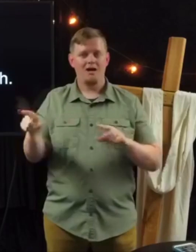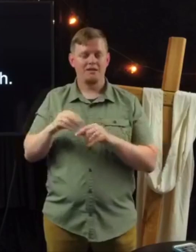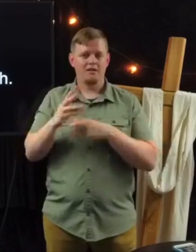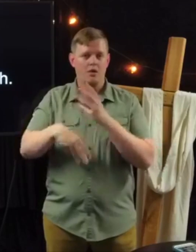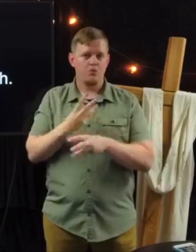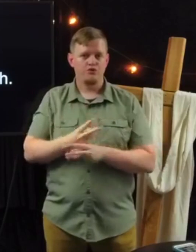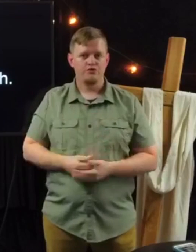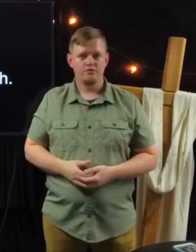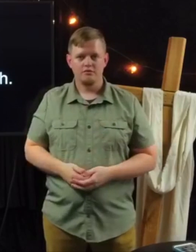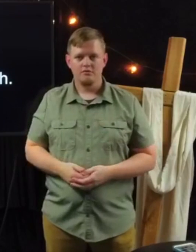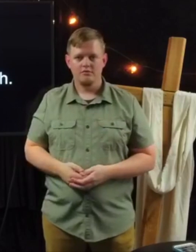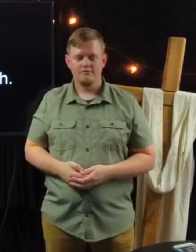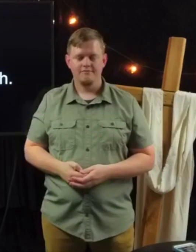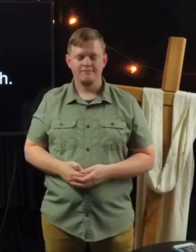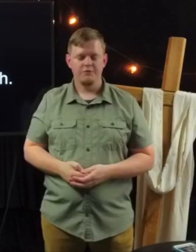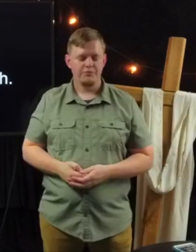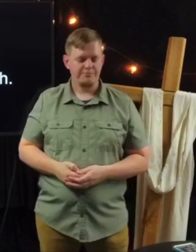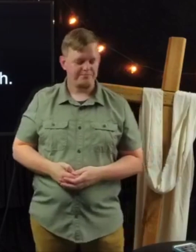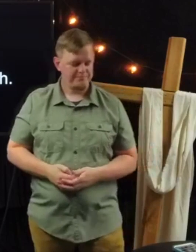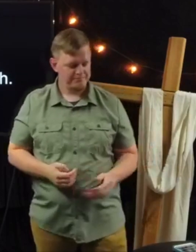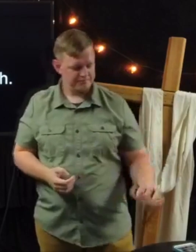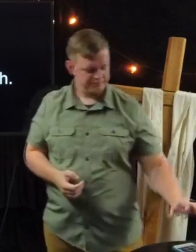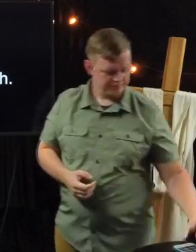oppression in our lives. And that does happen in the world.